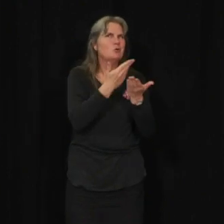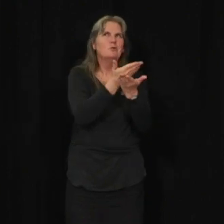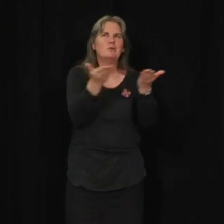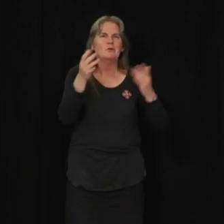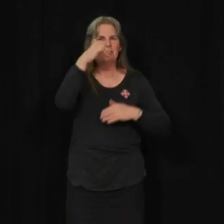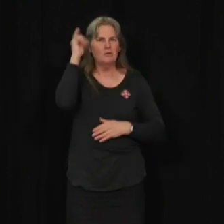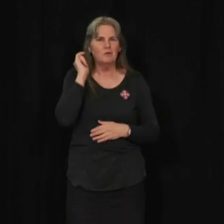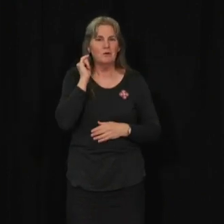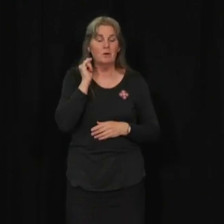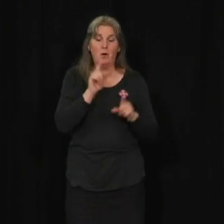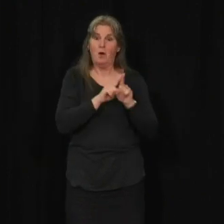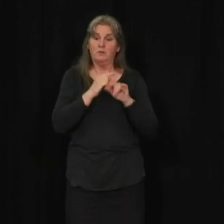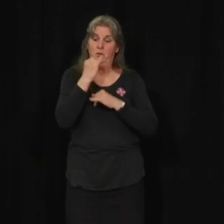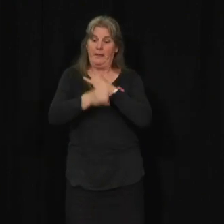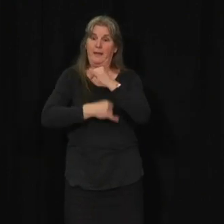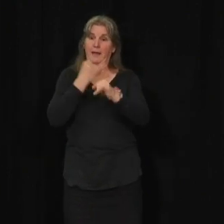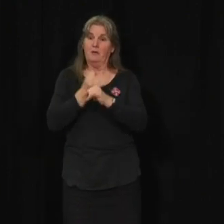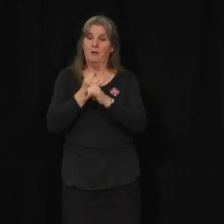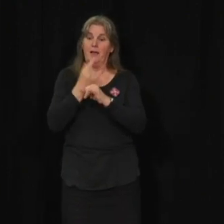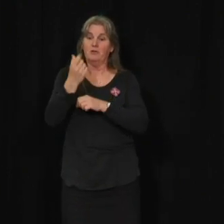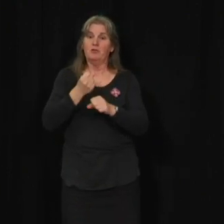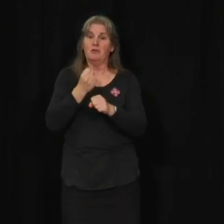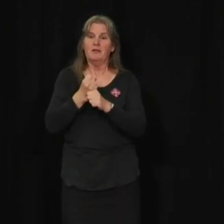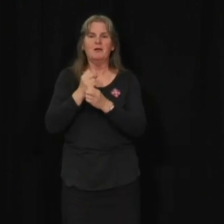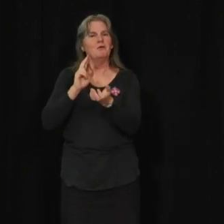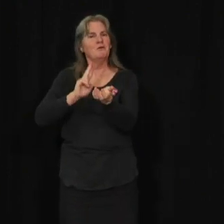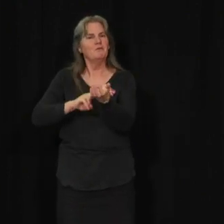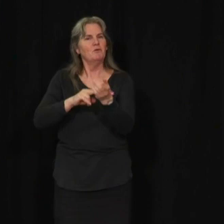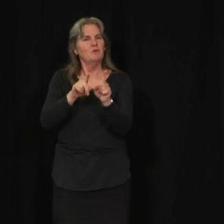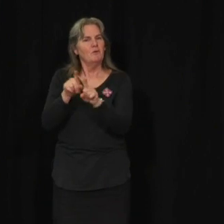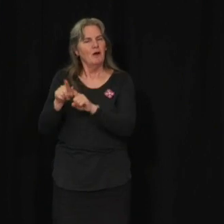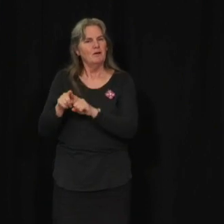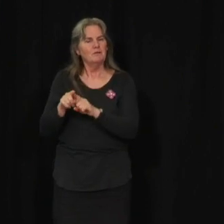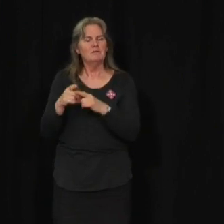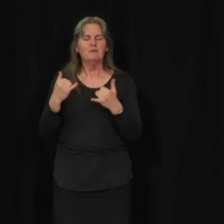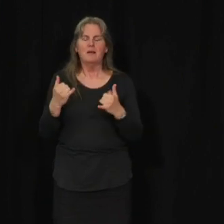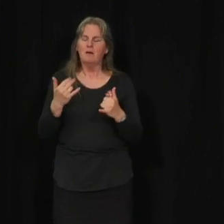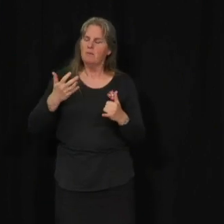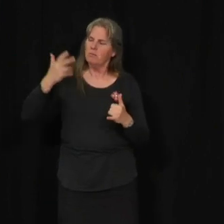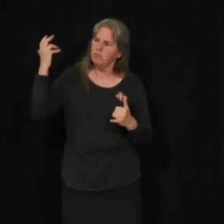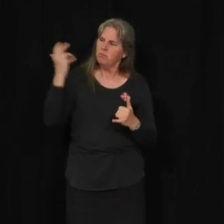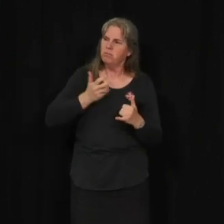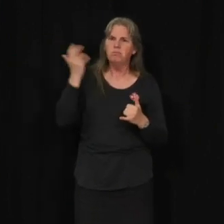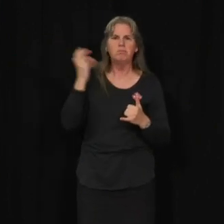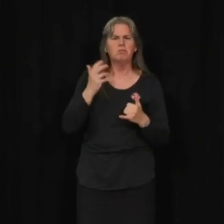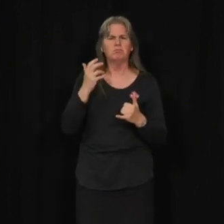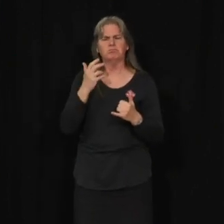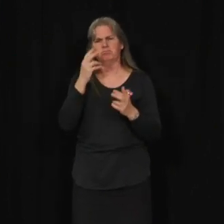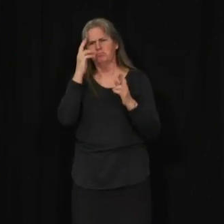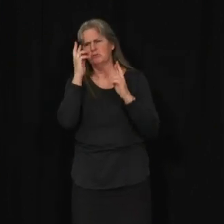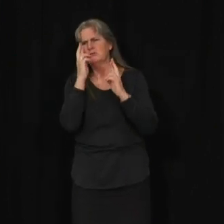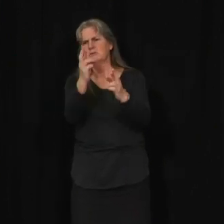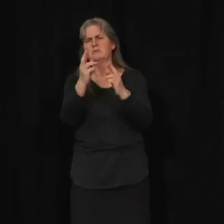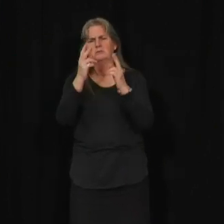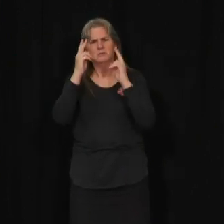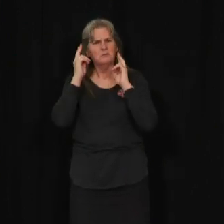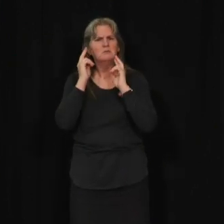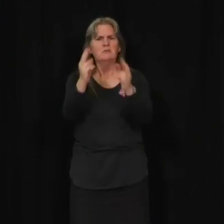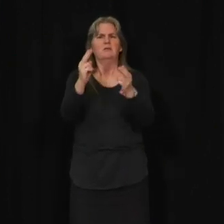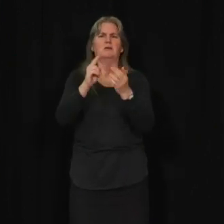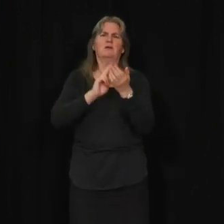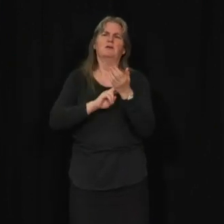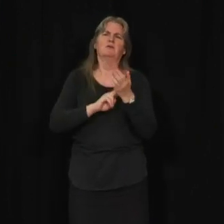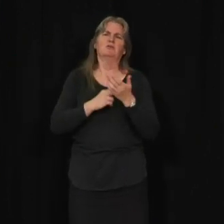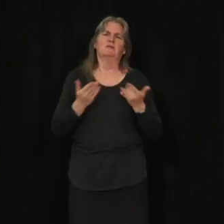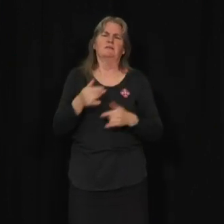International Year of the Nurse, and this year, more than ever, we must be loud in our recognition of our nurses throughout the territory.